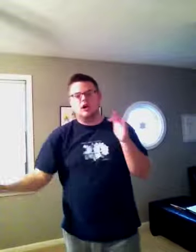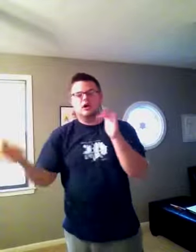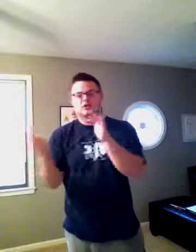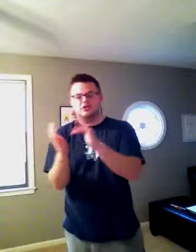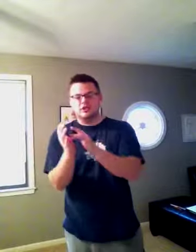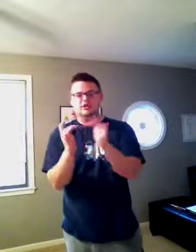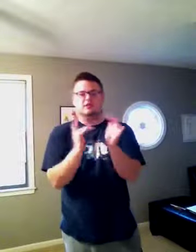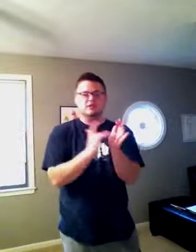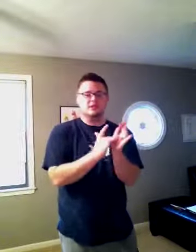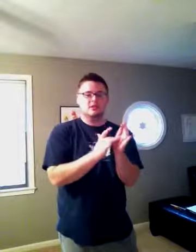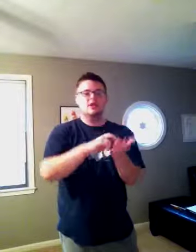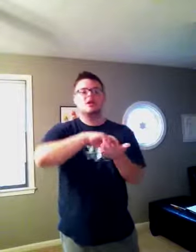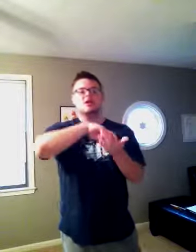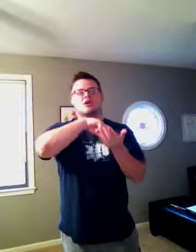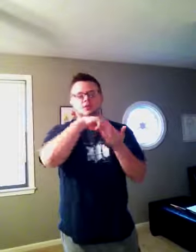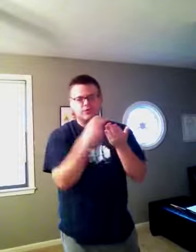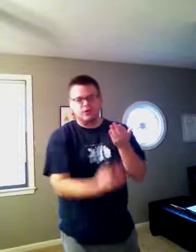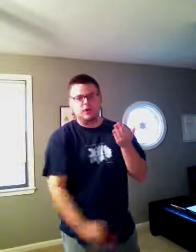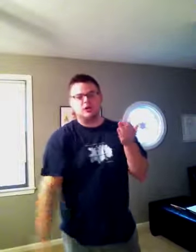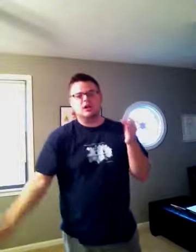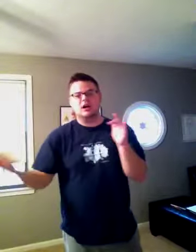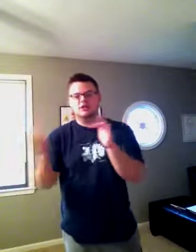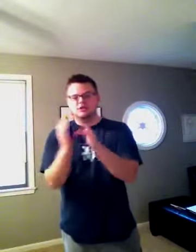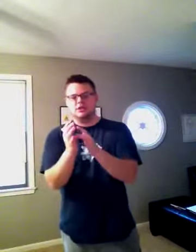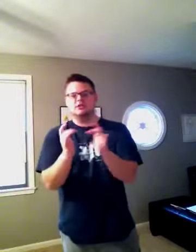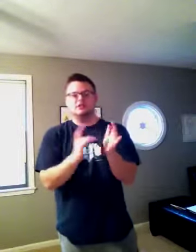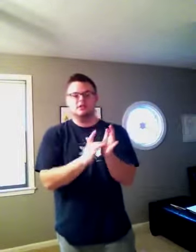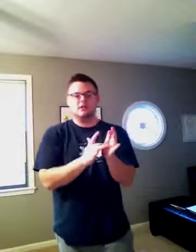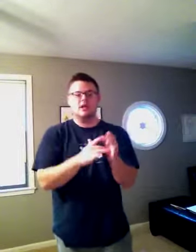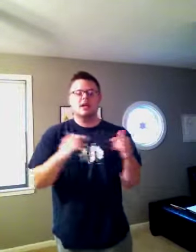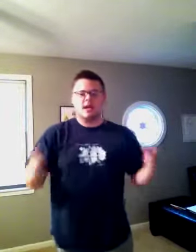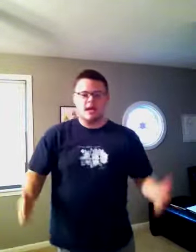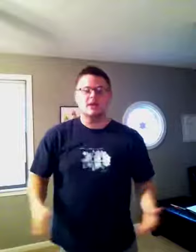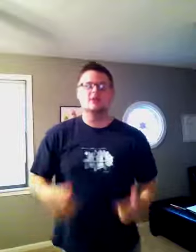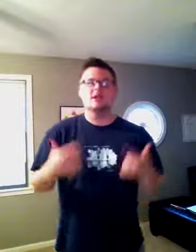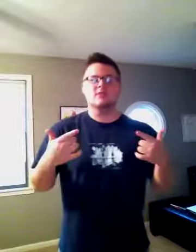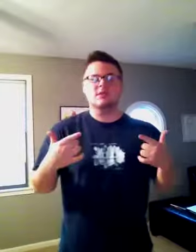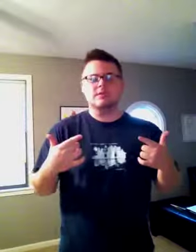on Jesus. Fall on Jesus and live.